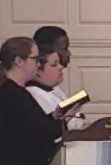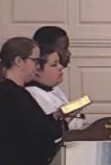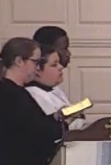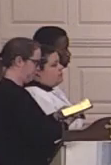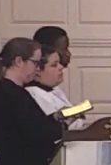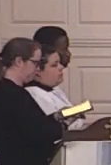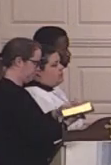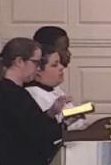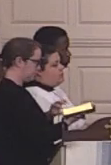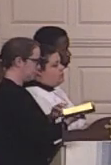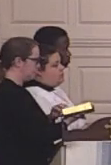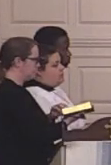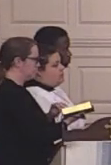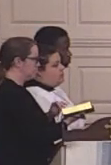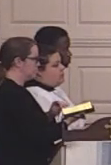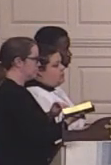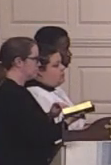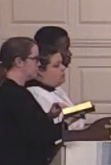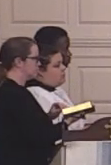Fay.